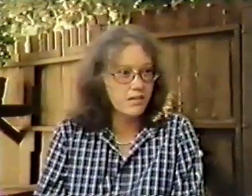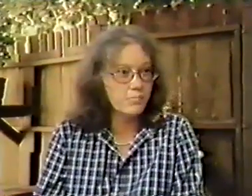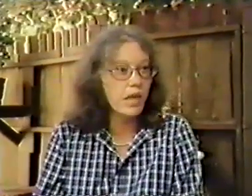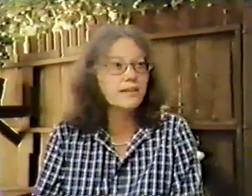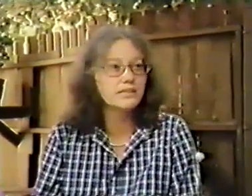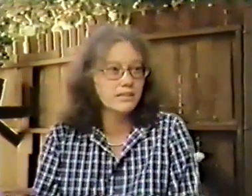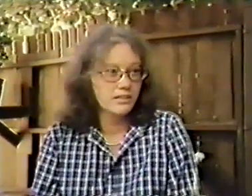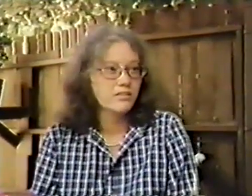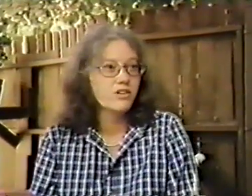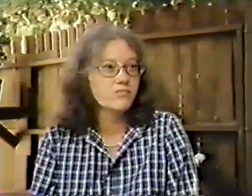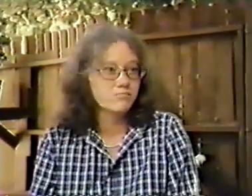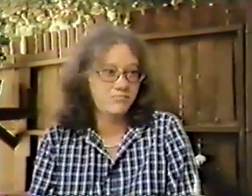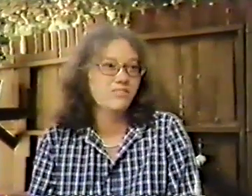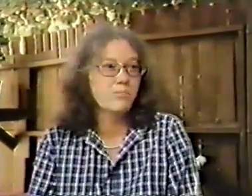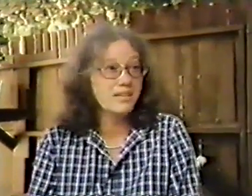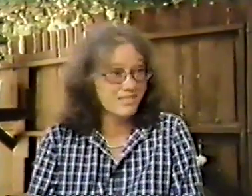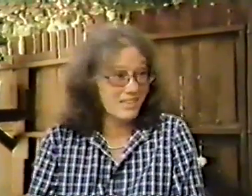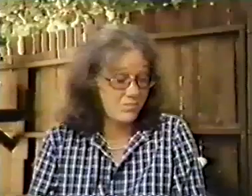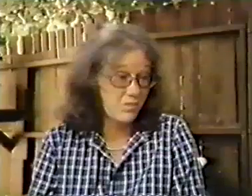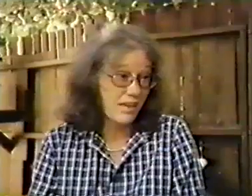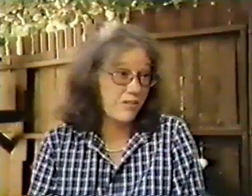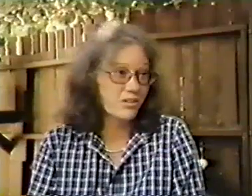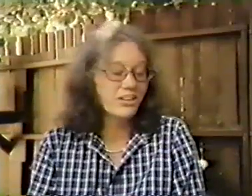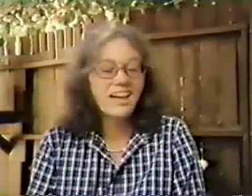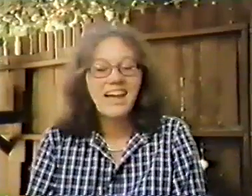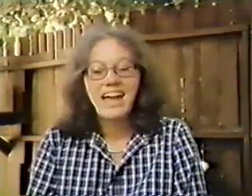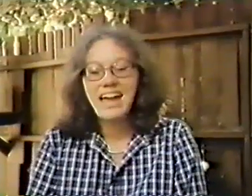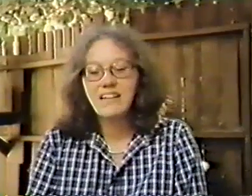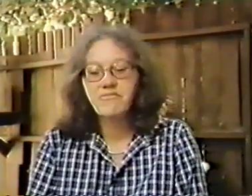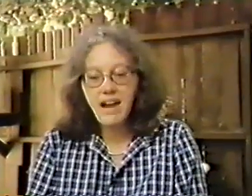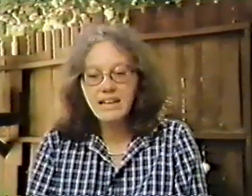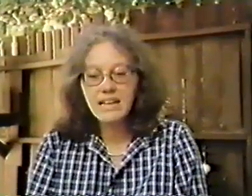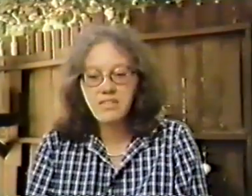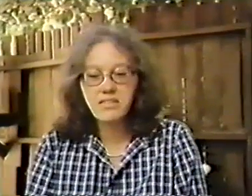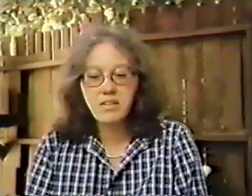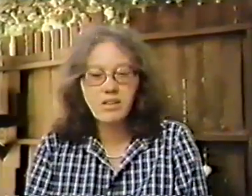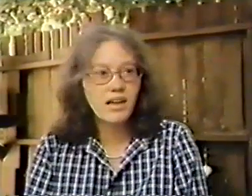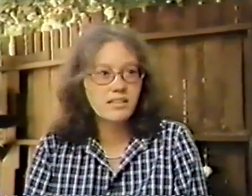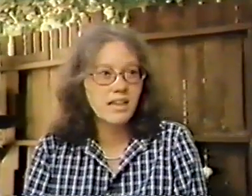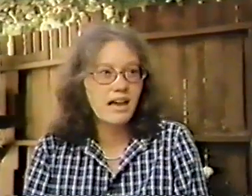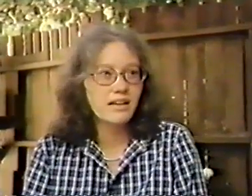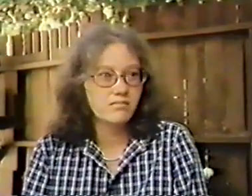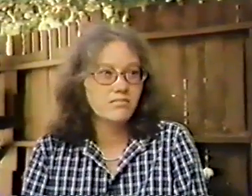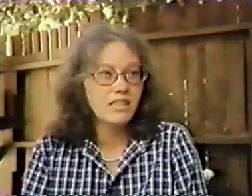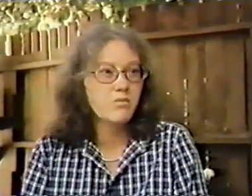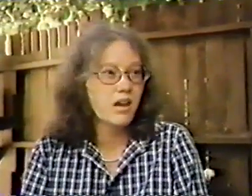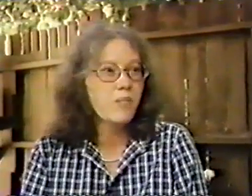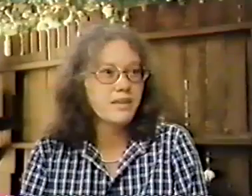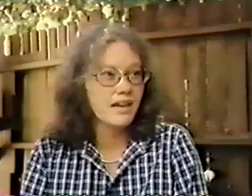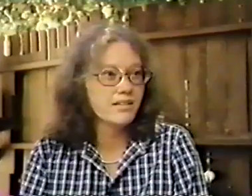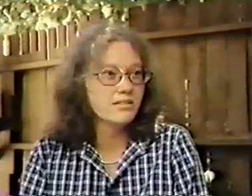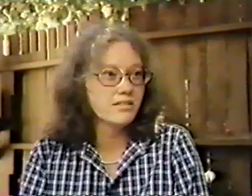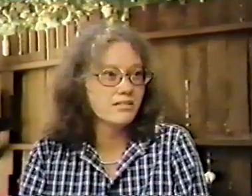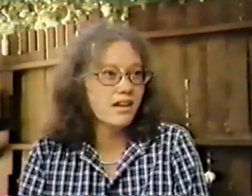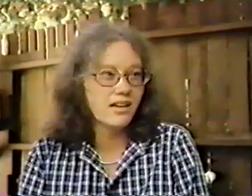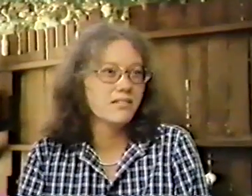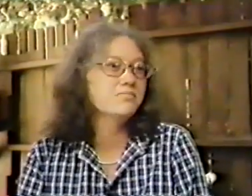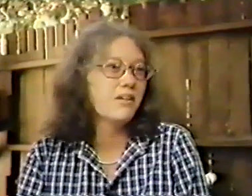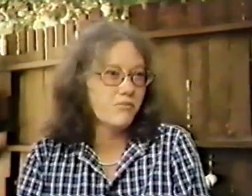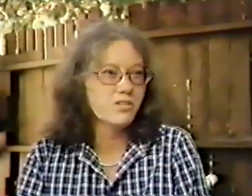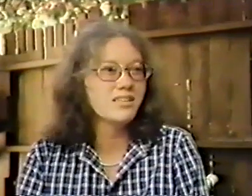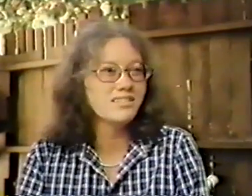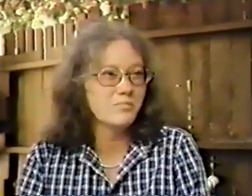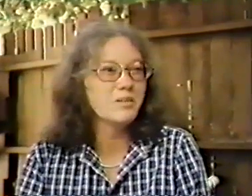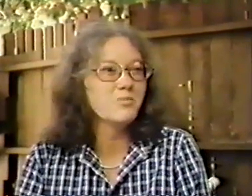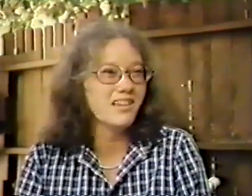Transit and blocked their buses at commute hour. And finally, I think they realized that they were up against